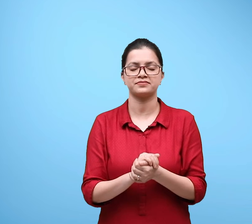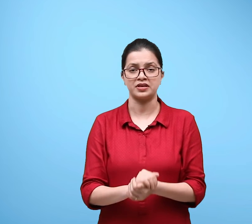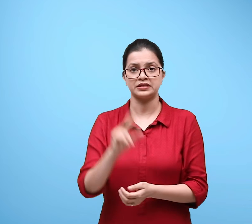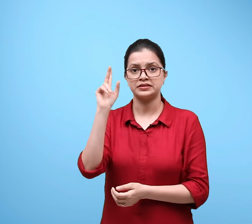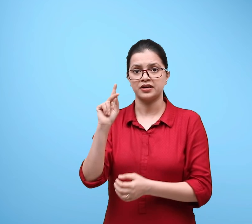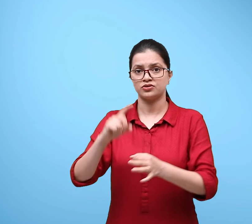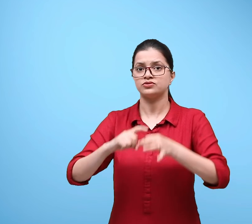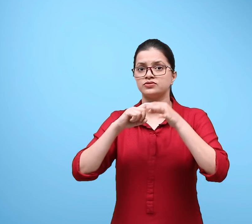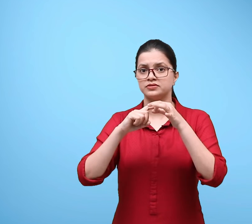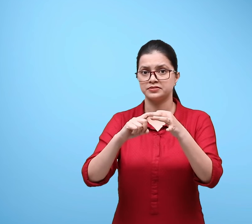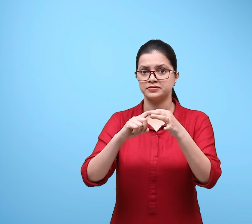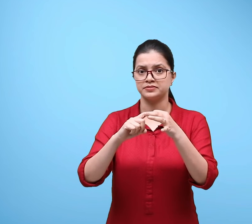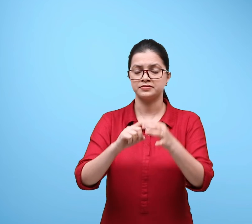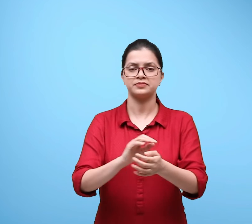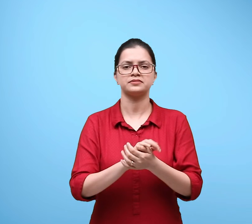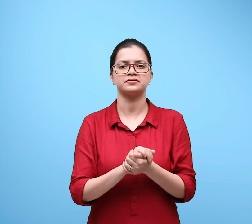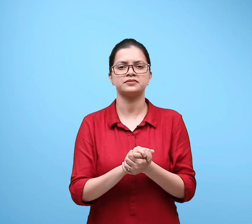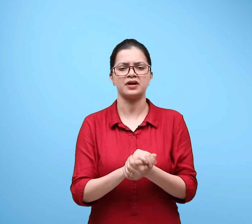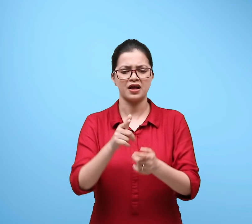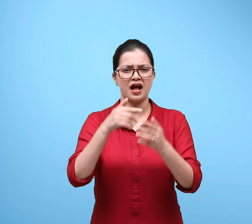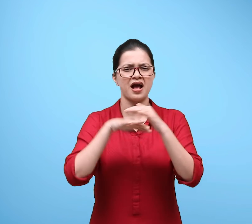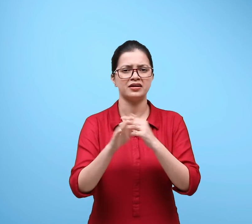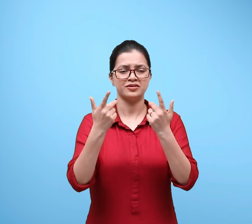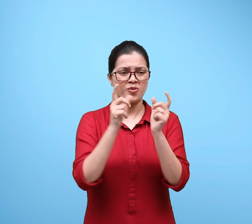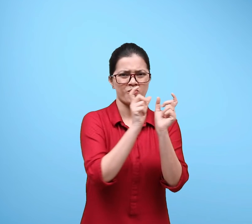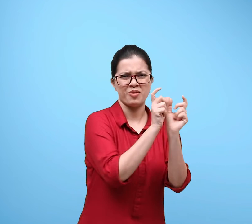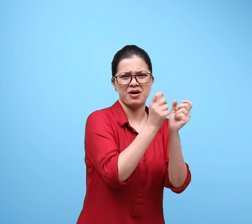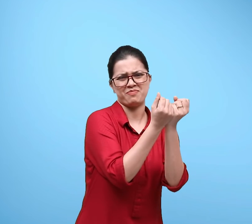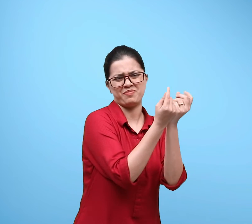2. Select those objects from the following which shine.